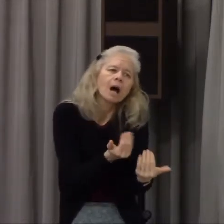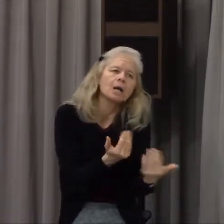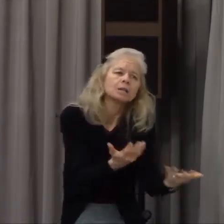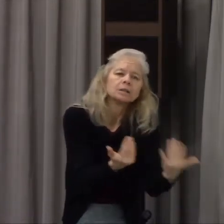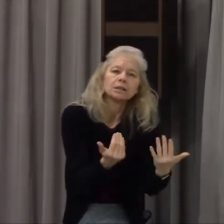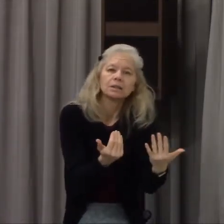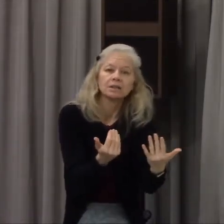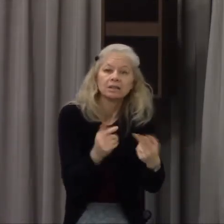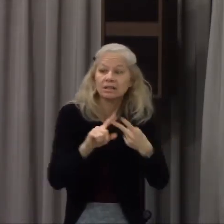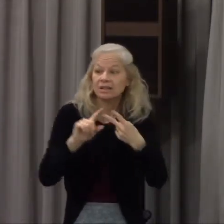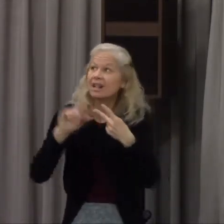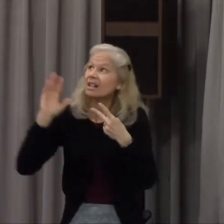That sword.